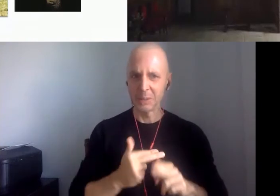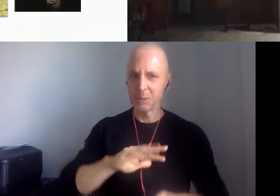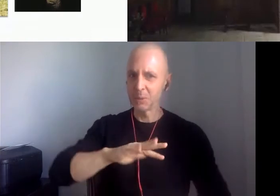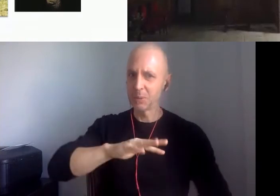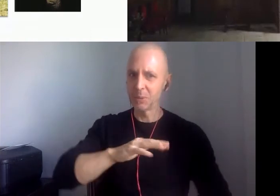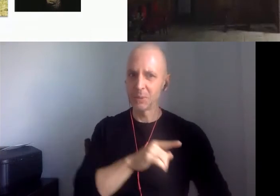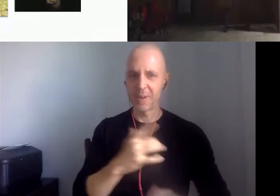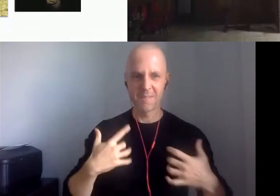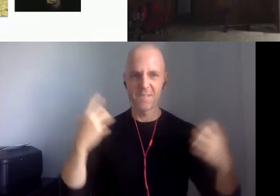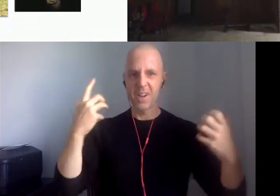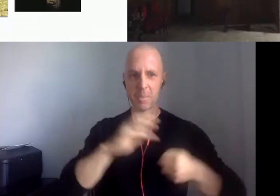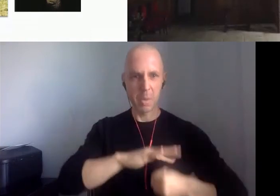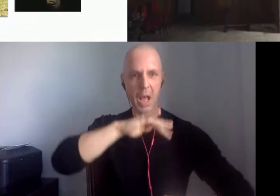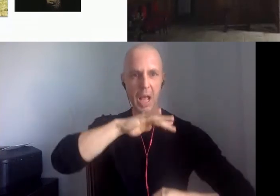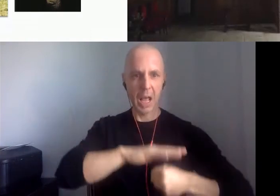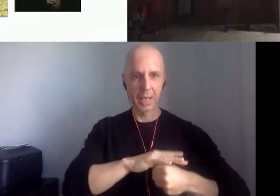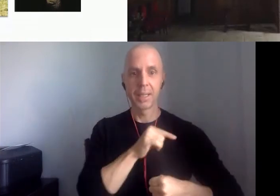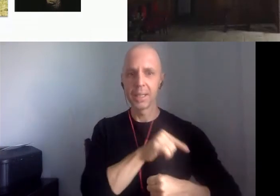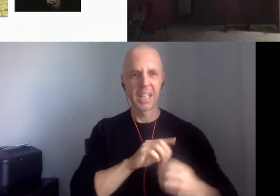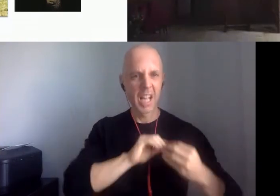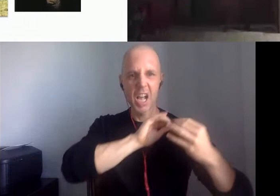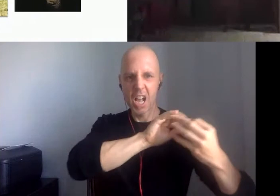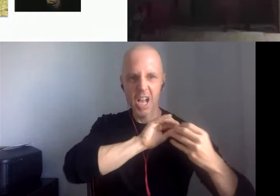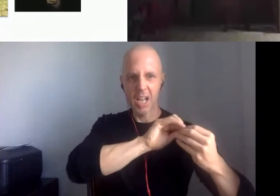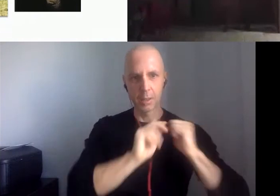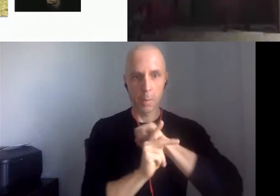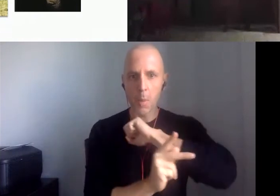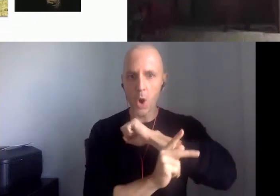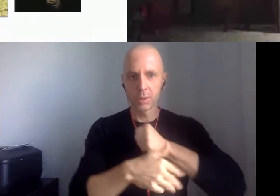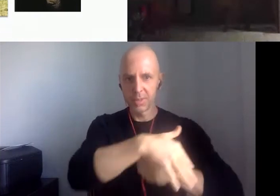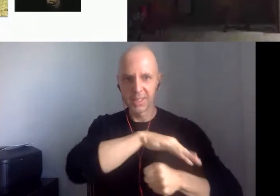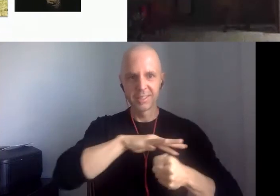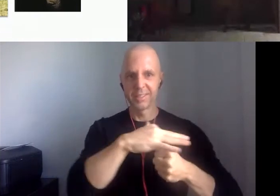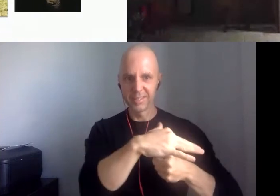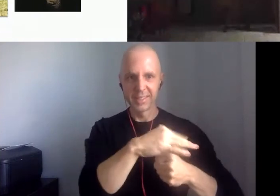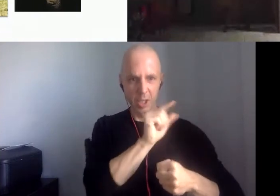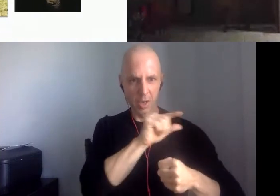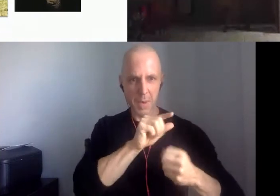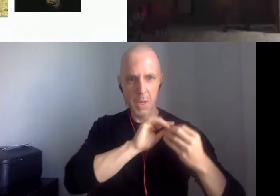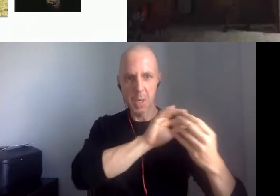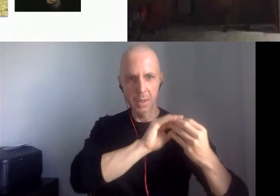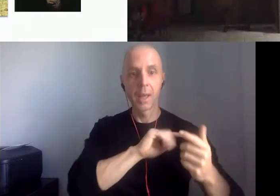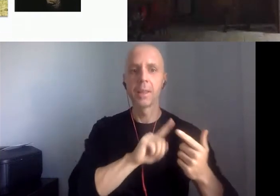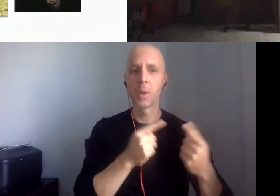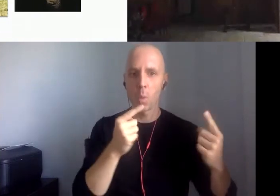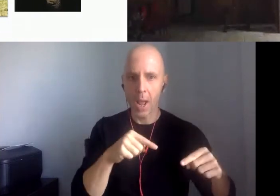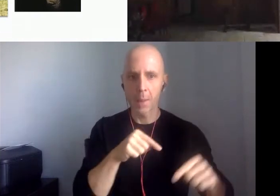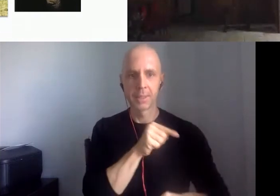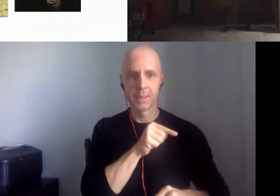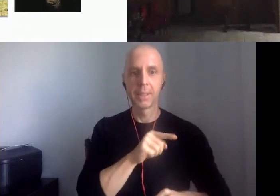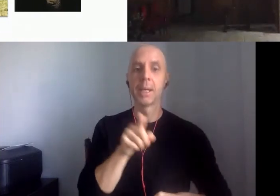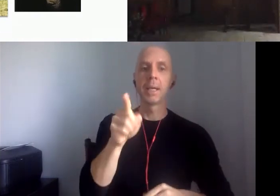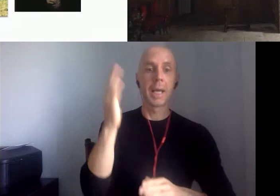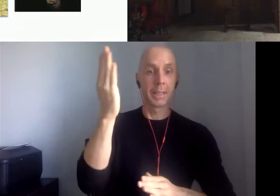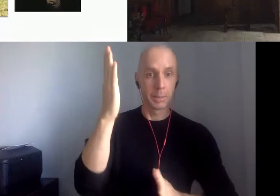in Parliament, which concluded with him spending 2 days in the Tower of London because he threatened the Speaker of the House with a